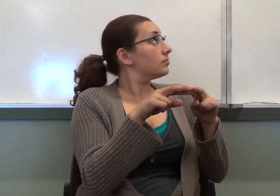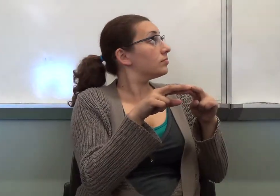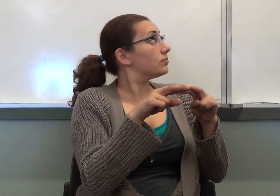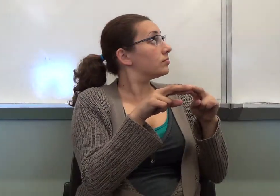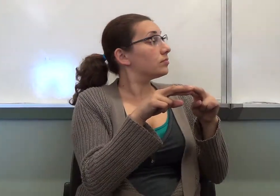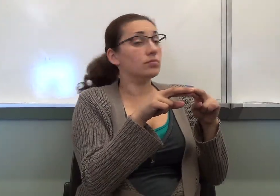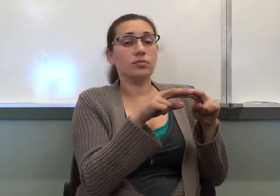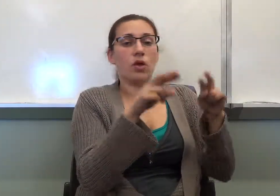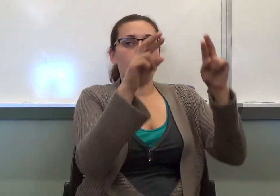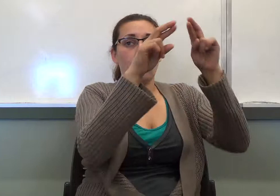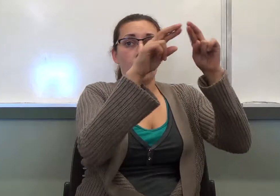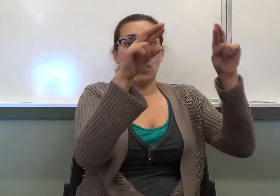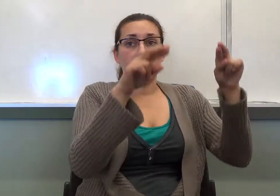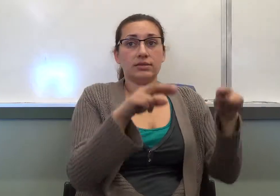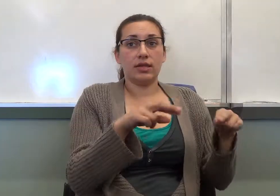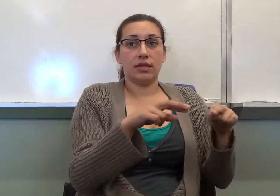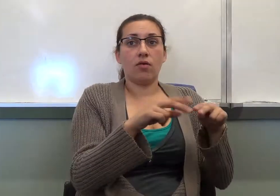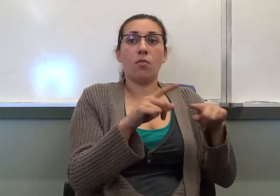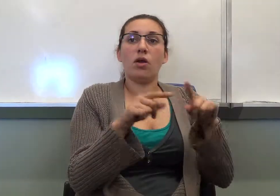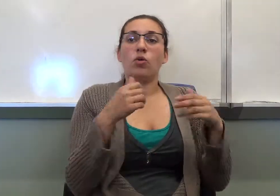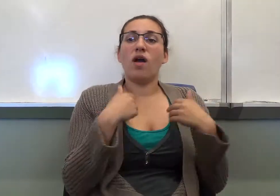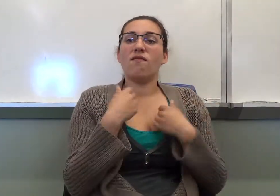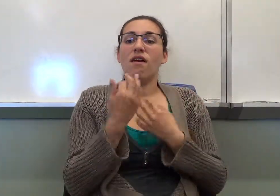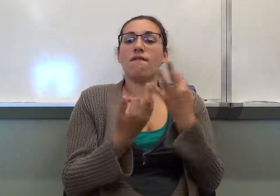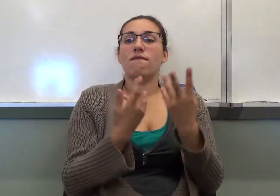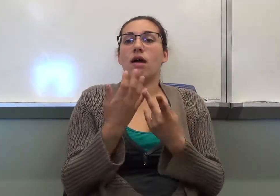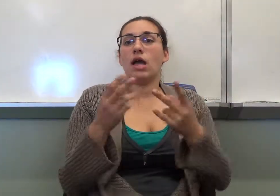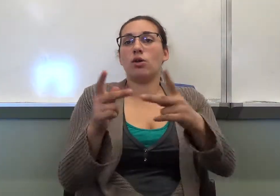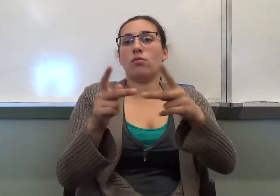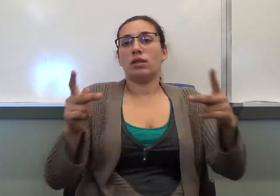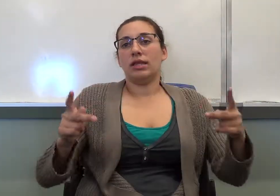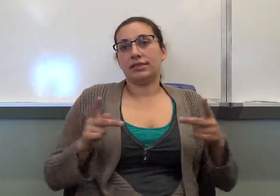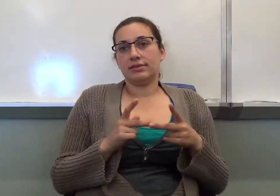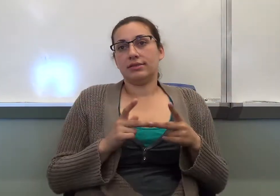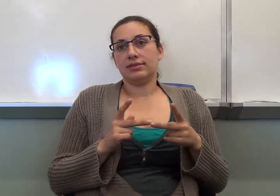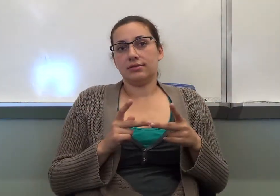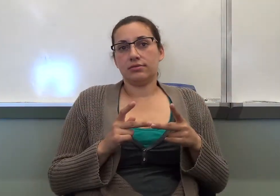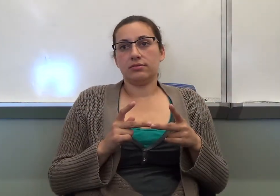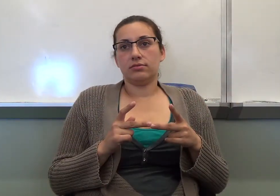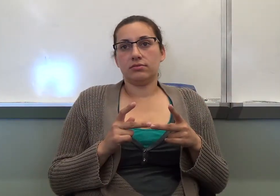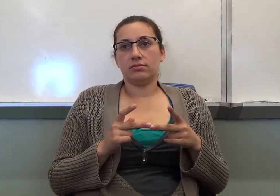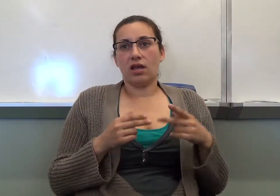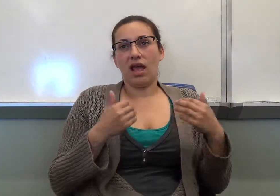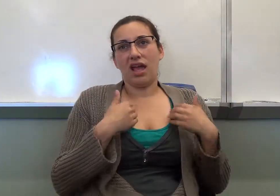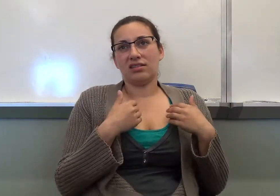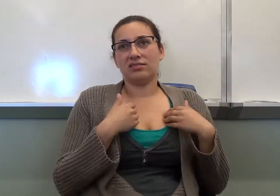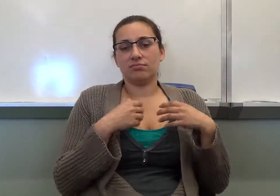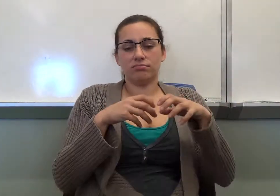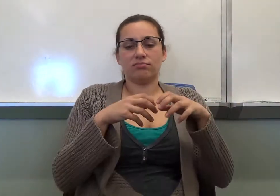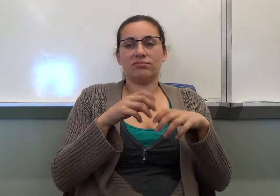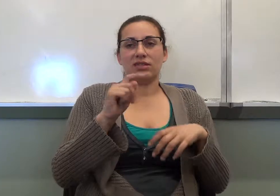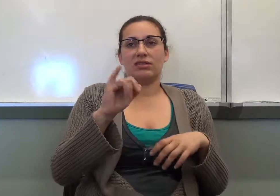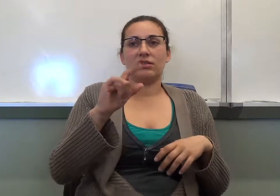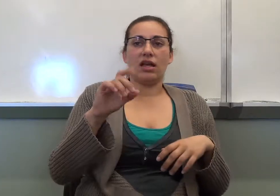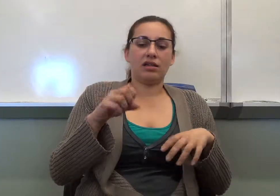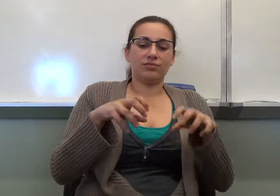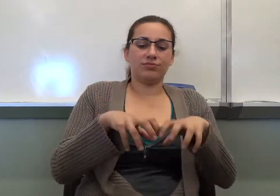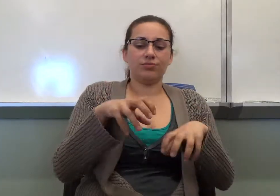except for a fireplace, which has probably tiles or something like that. And all of this wants to